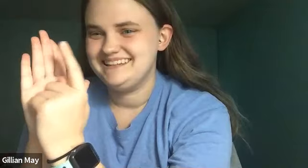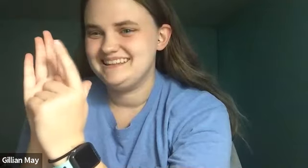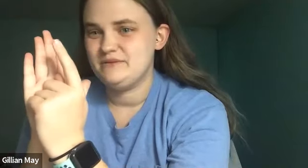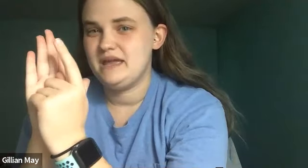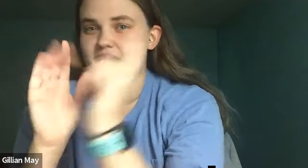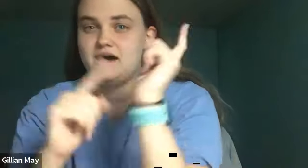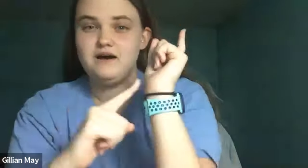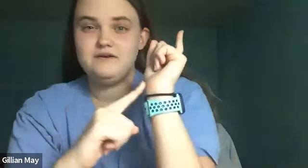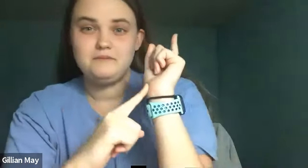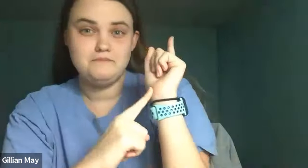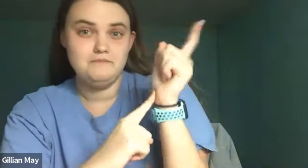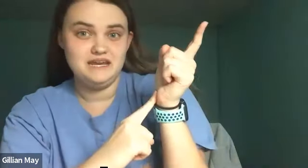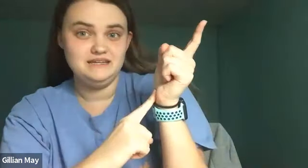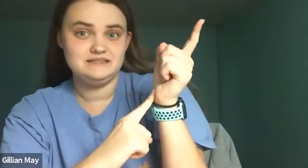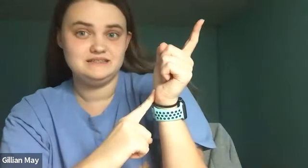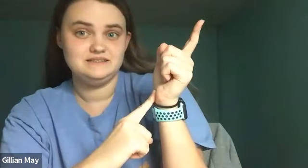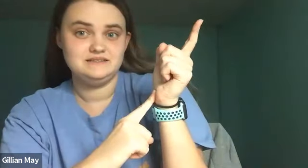Then we have minute.